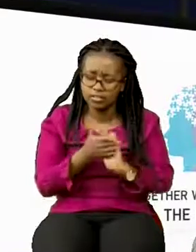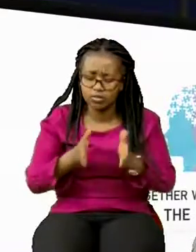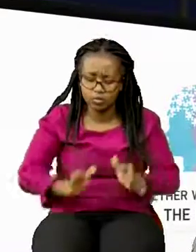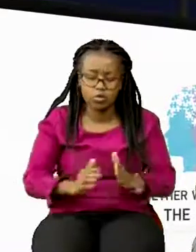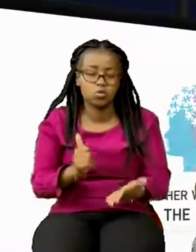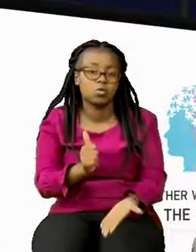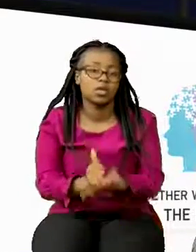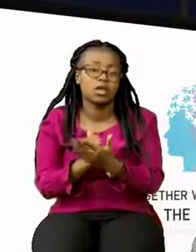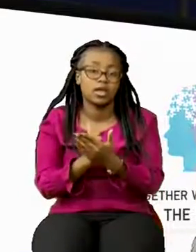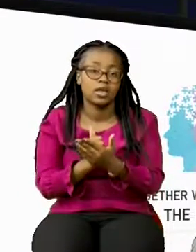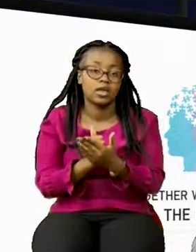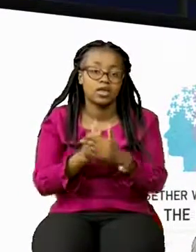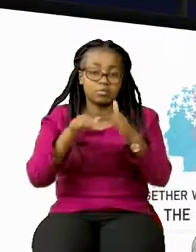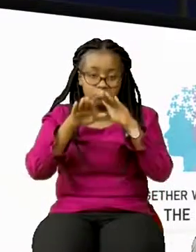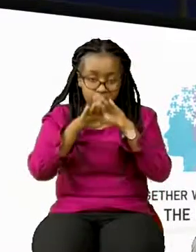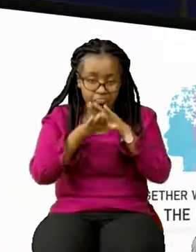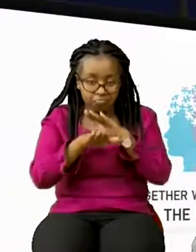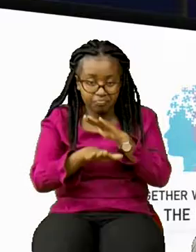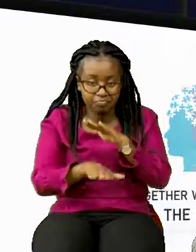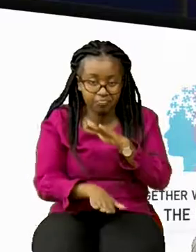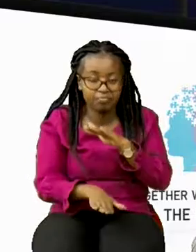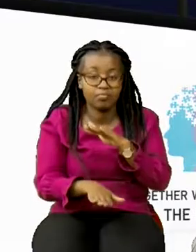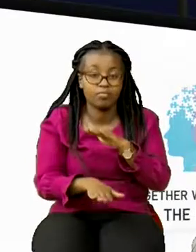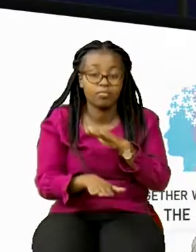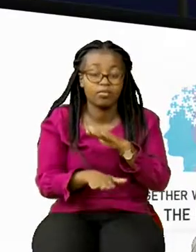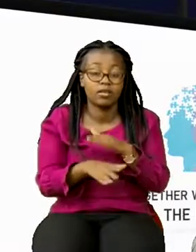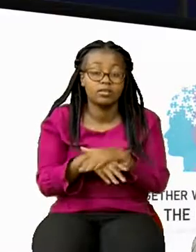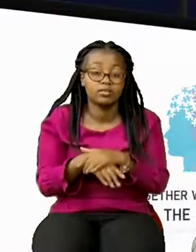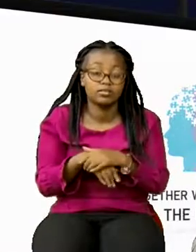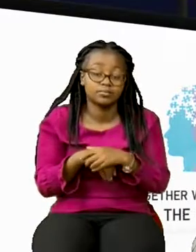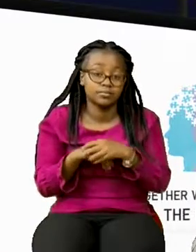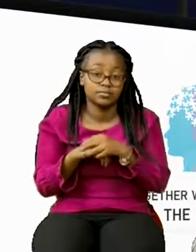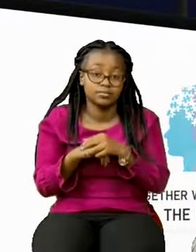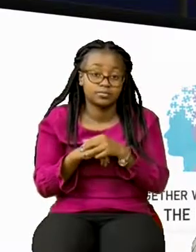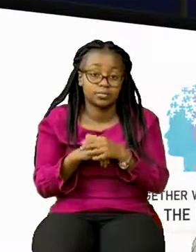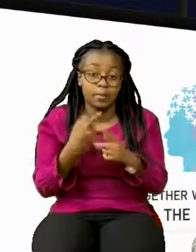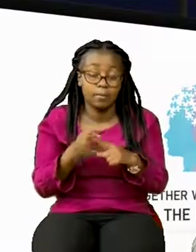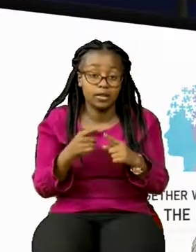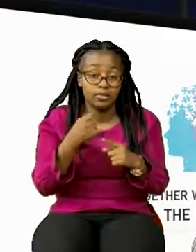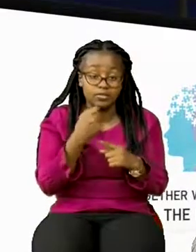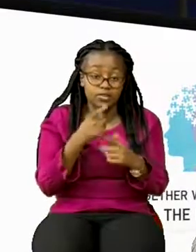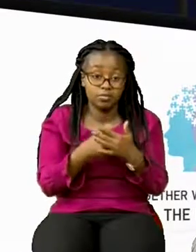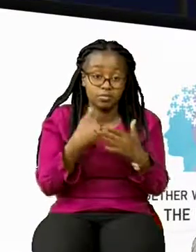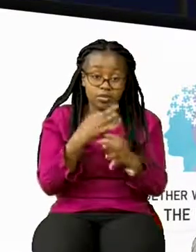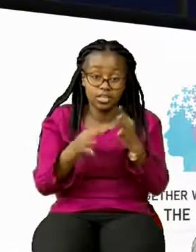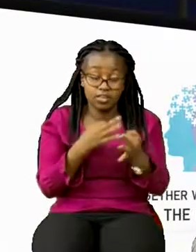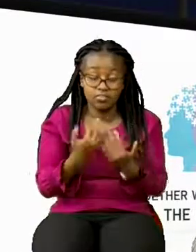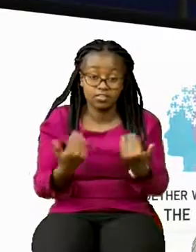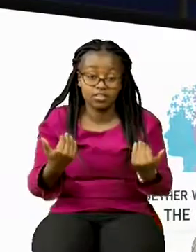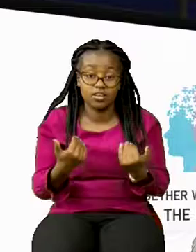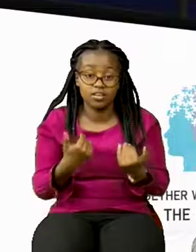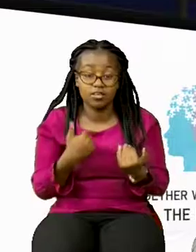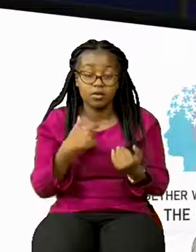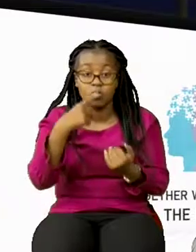actually help bring down the seizures when a child is actually going through it. But like we said, if the child passes